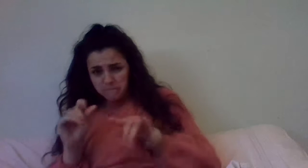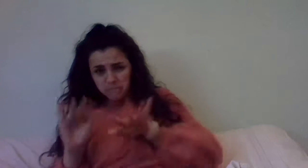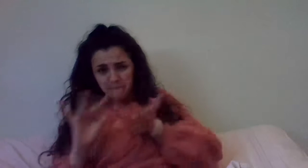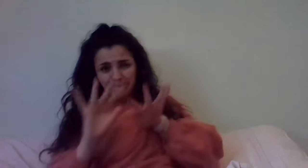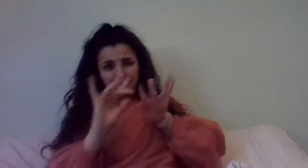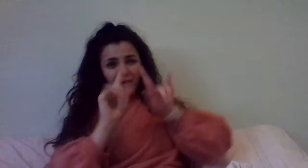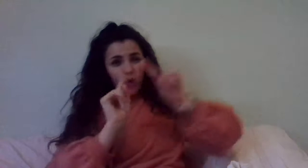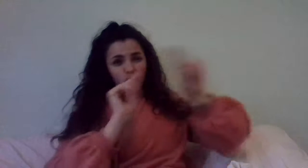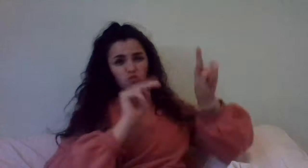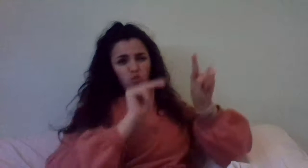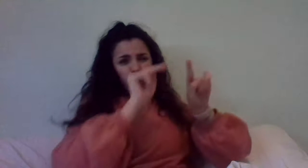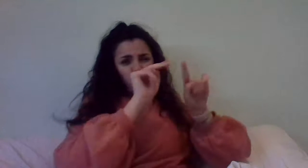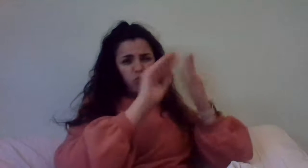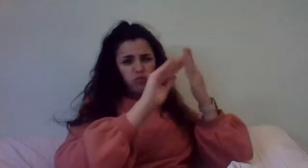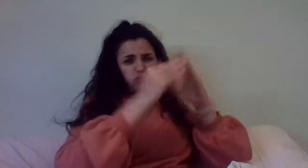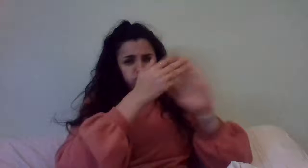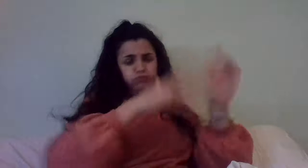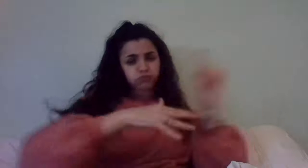the 1920s, that number grows to